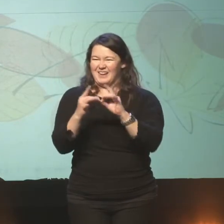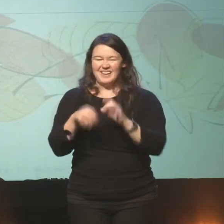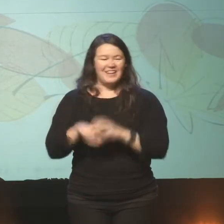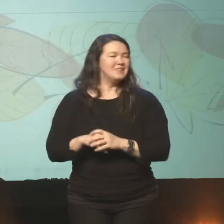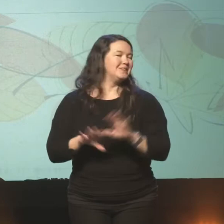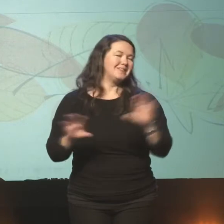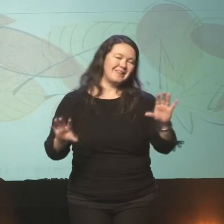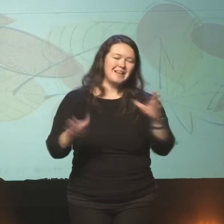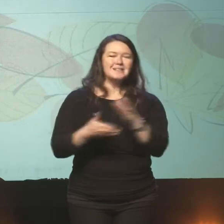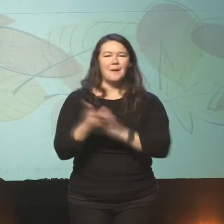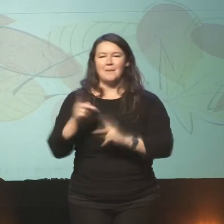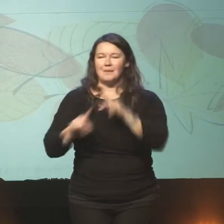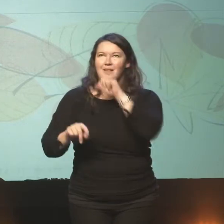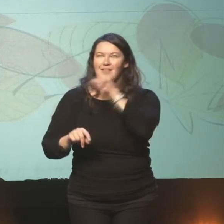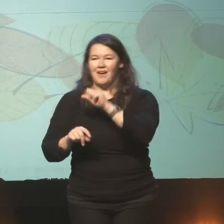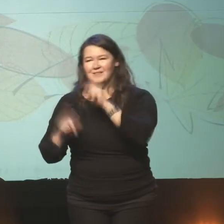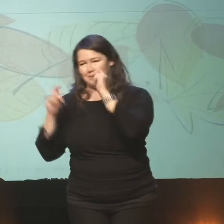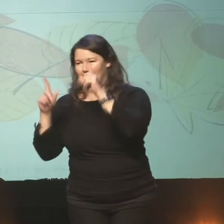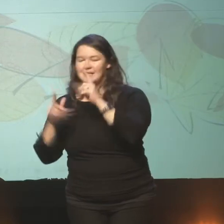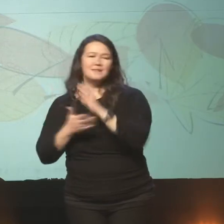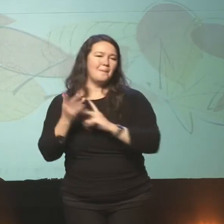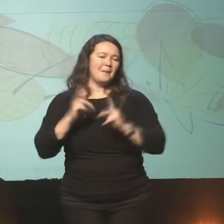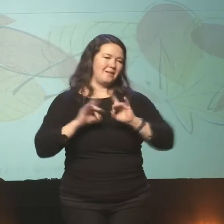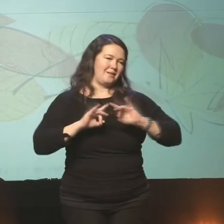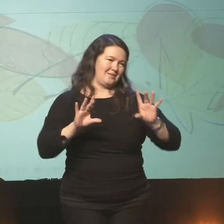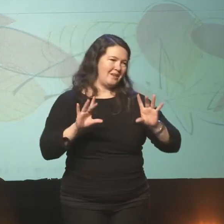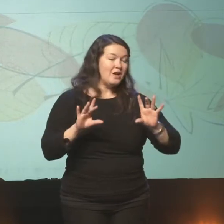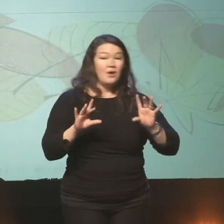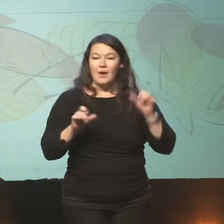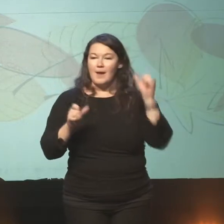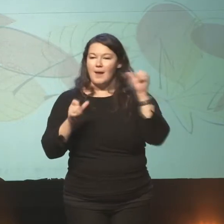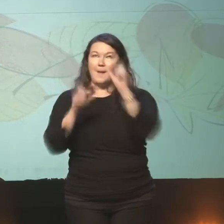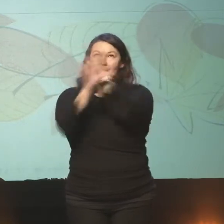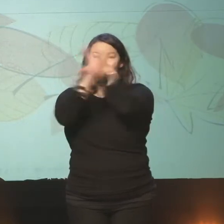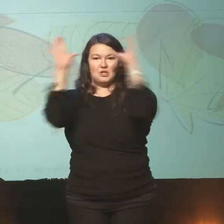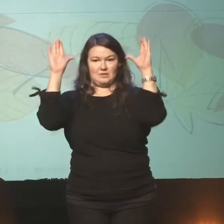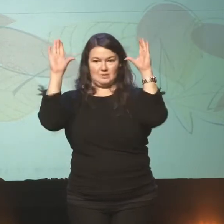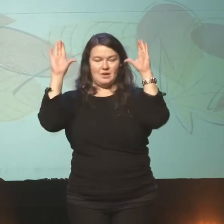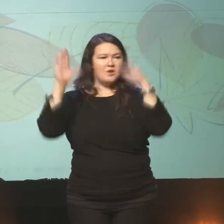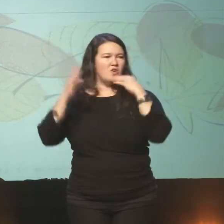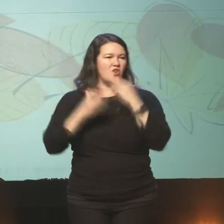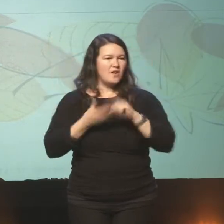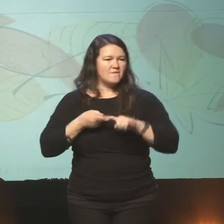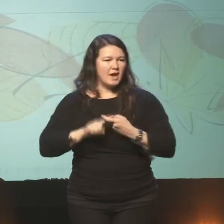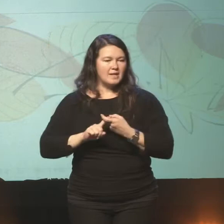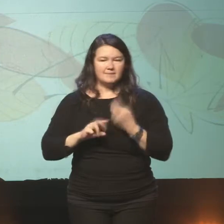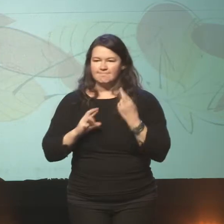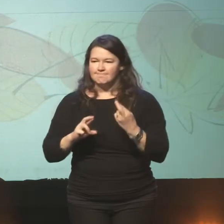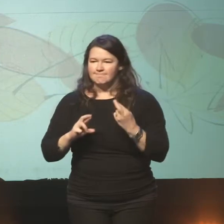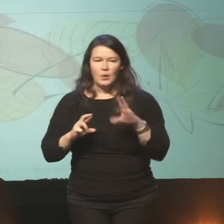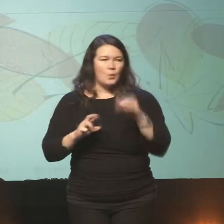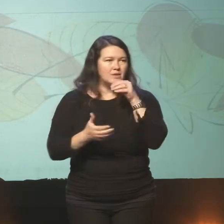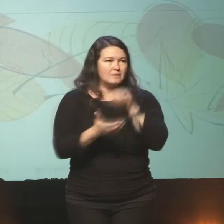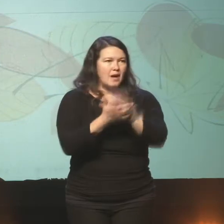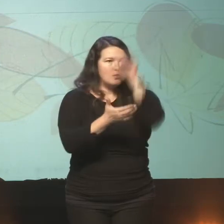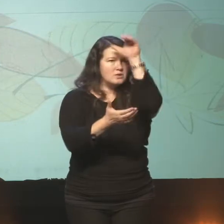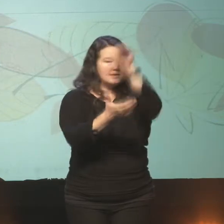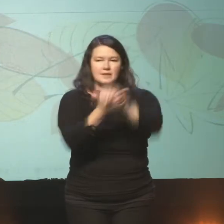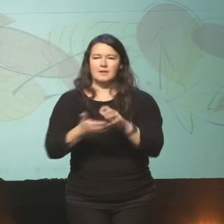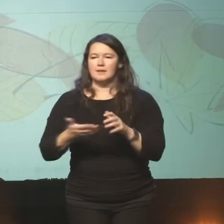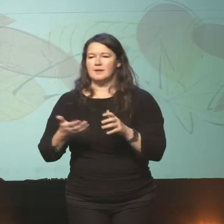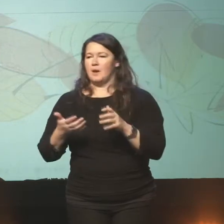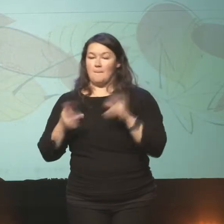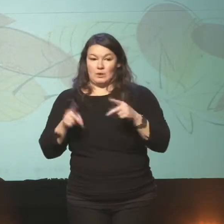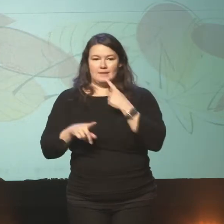All right. Some people love surprises, some people don't. Imagine in your mind right now a really good friend of yours, your spouse, your partner,